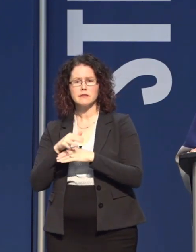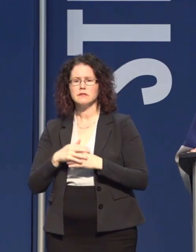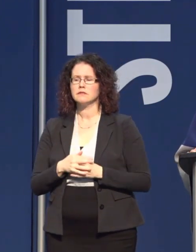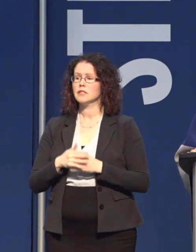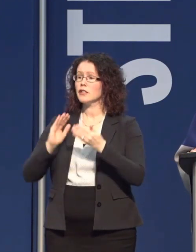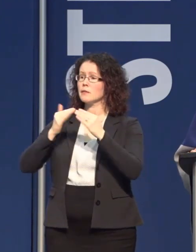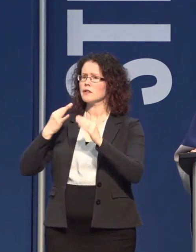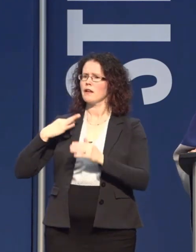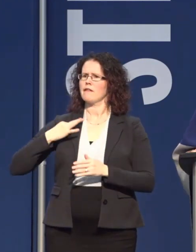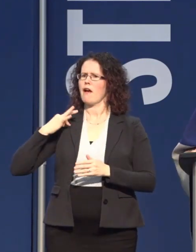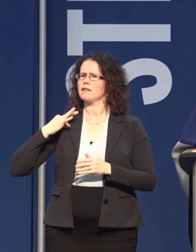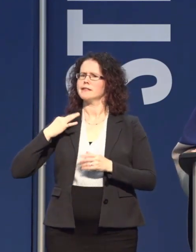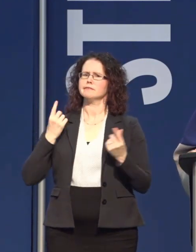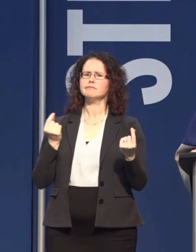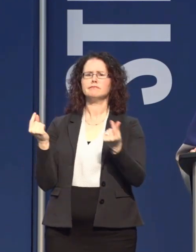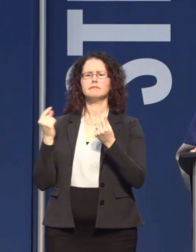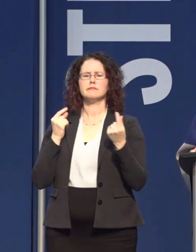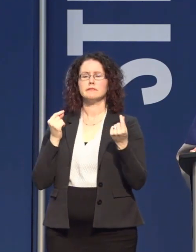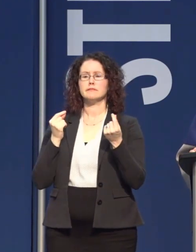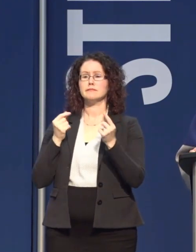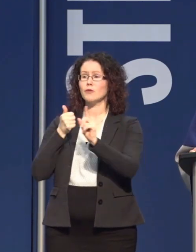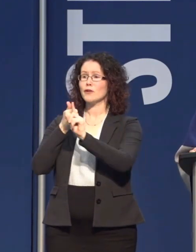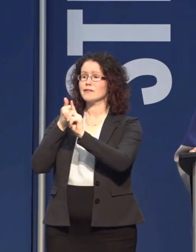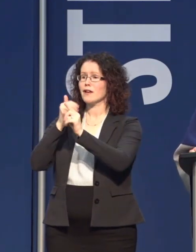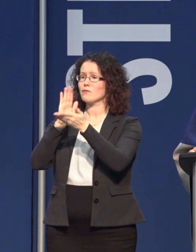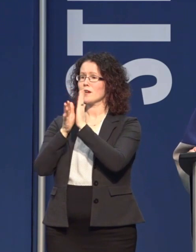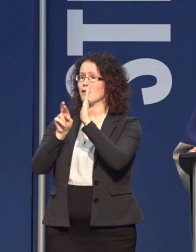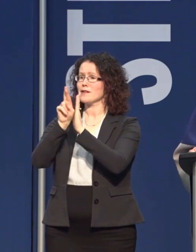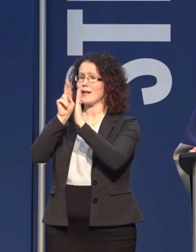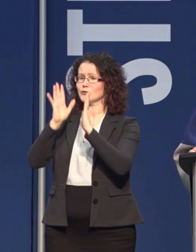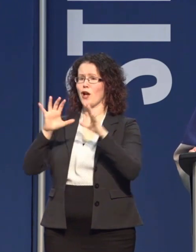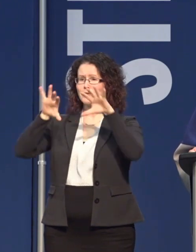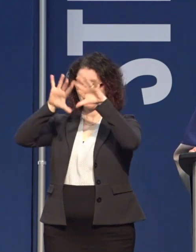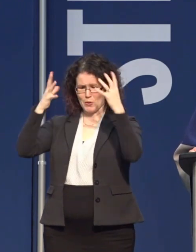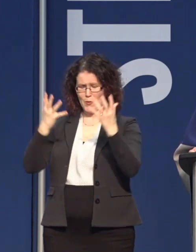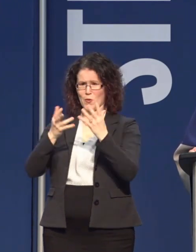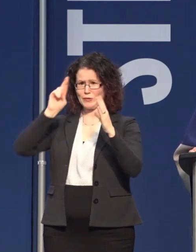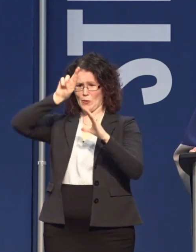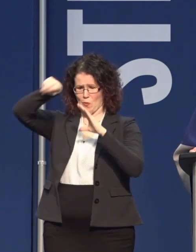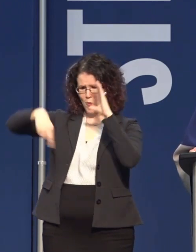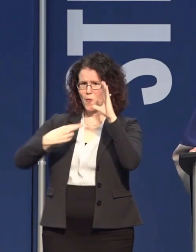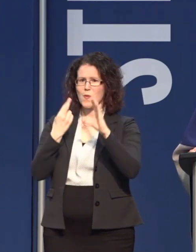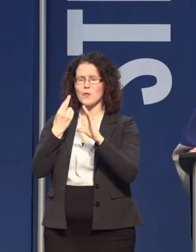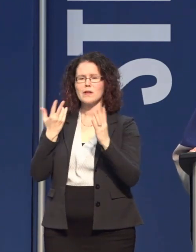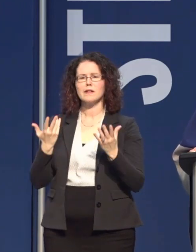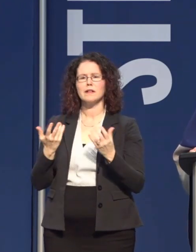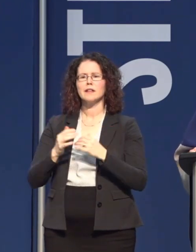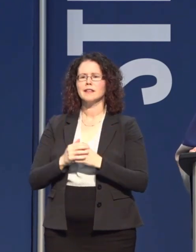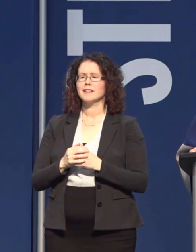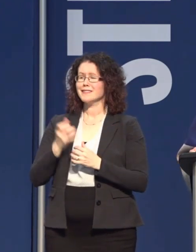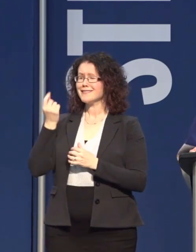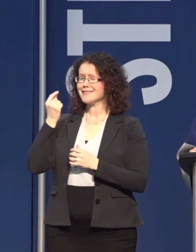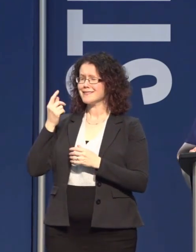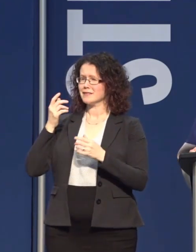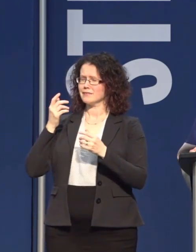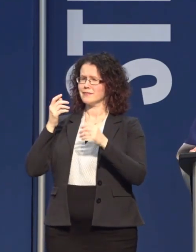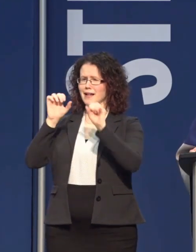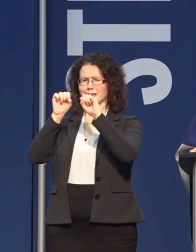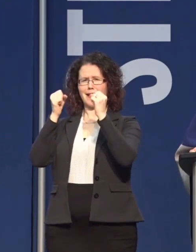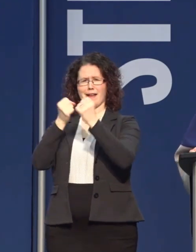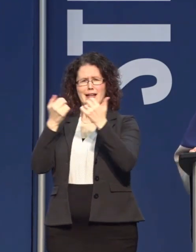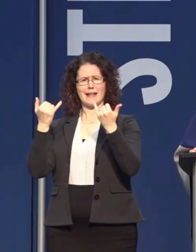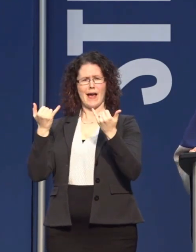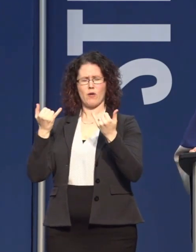community, or circling the earth as an astronaut, the rapid pace of change faced by society today requires us all